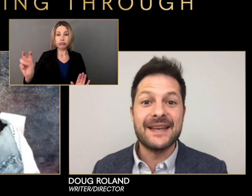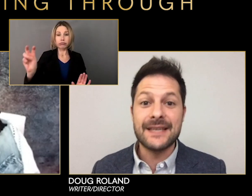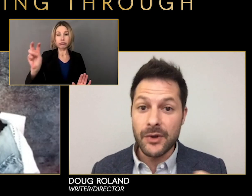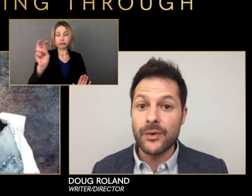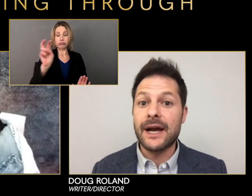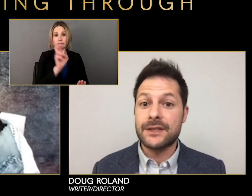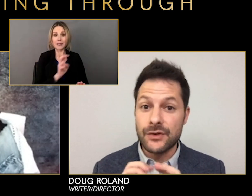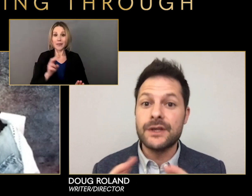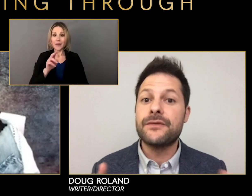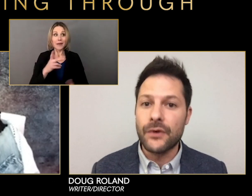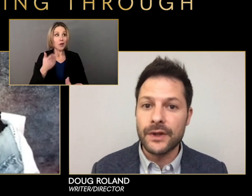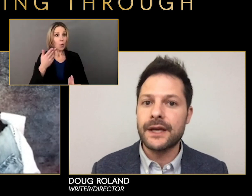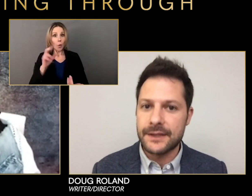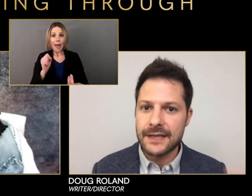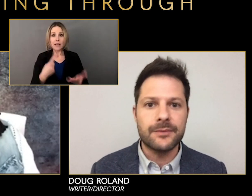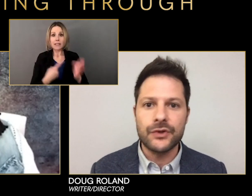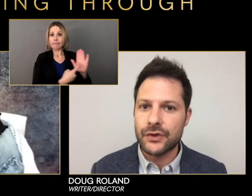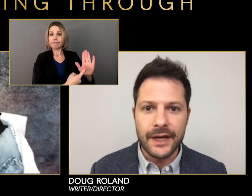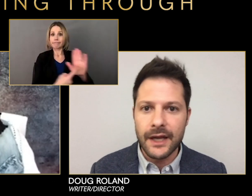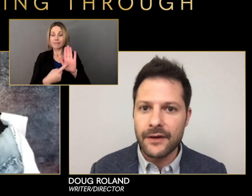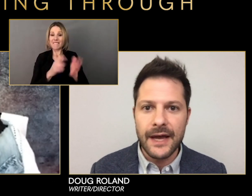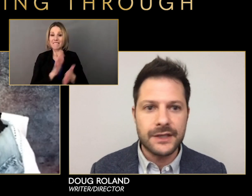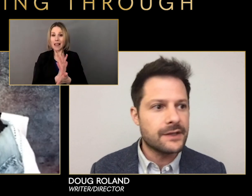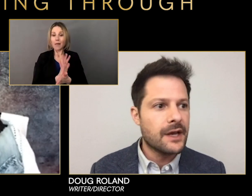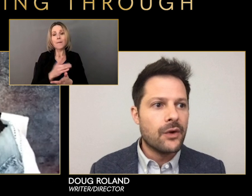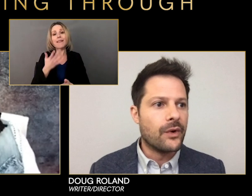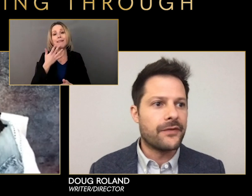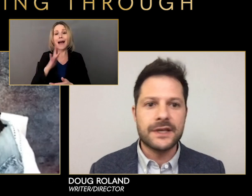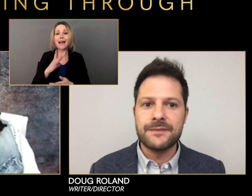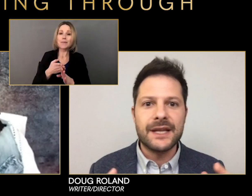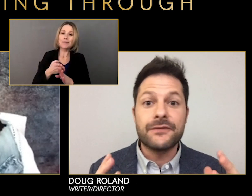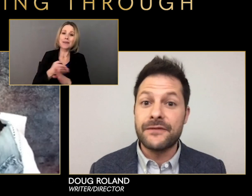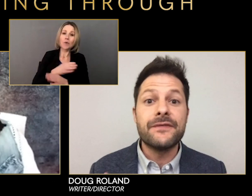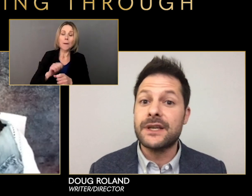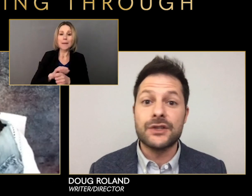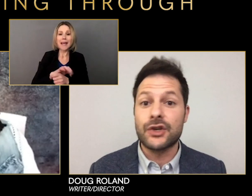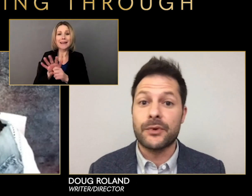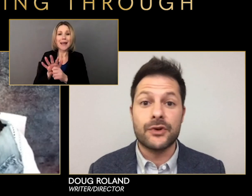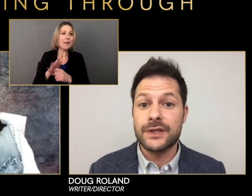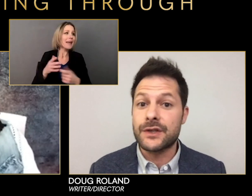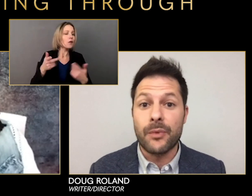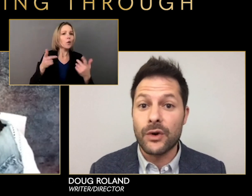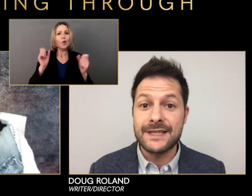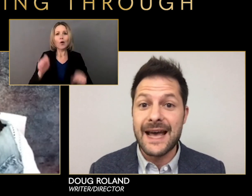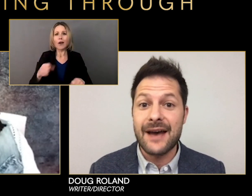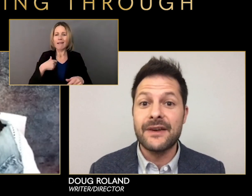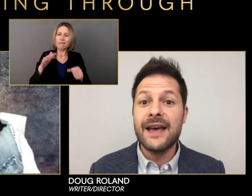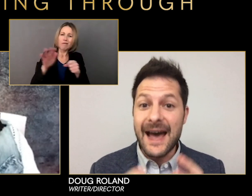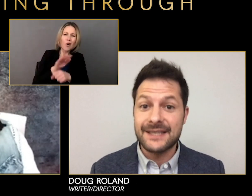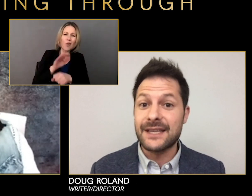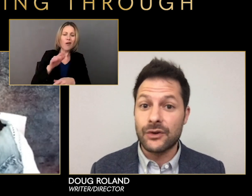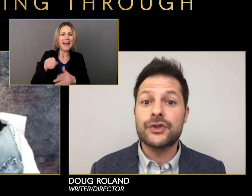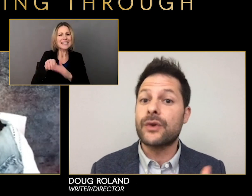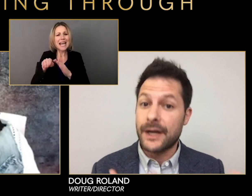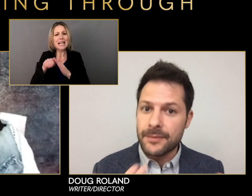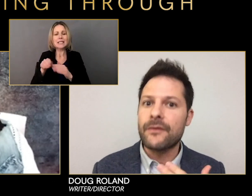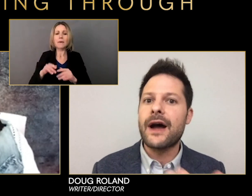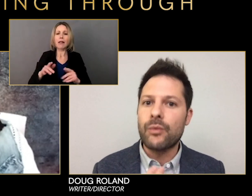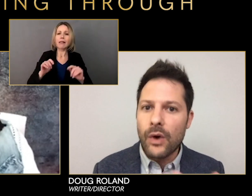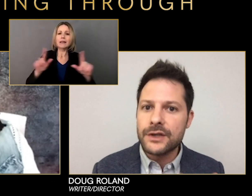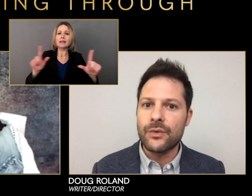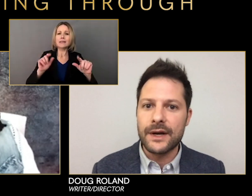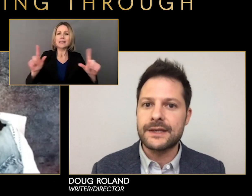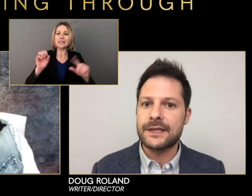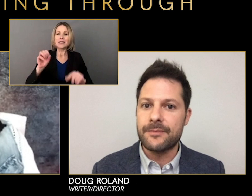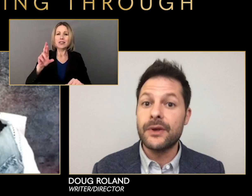to the pandemic, we got to do these fully accessible screening events with as many as 50 interpreters and support staff at a single screening to